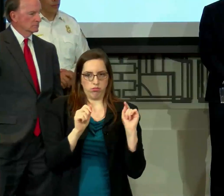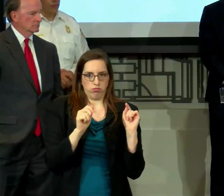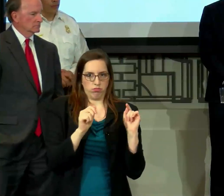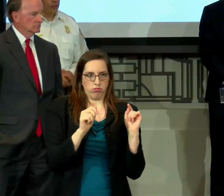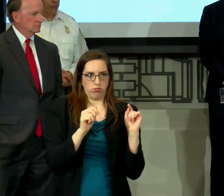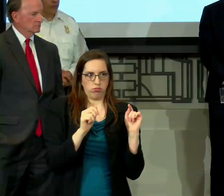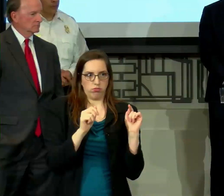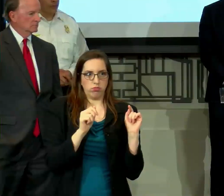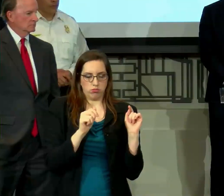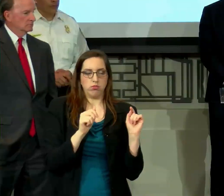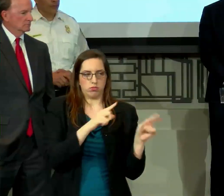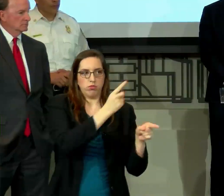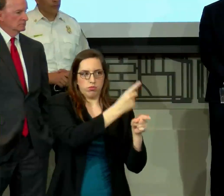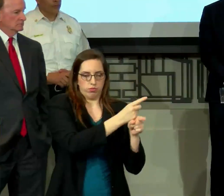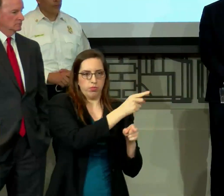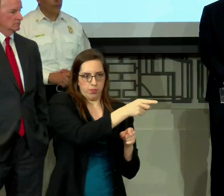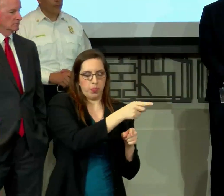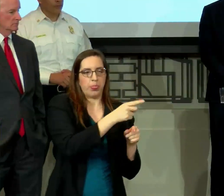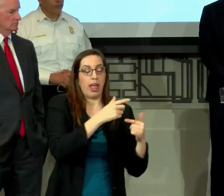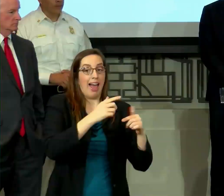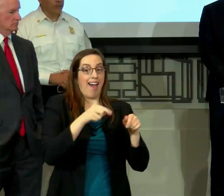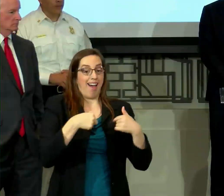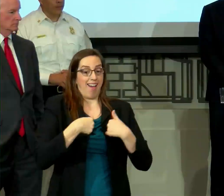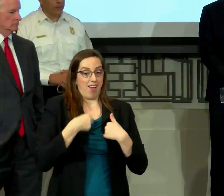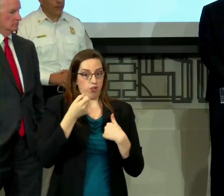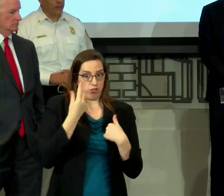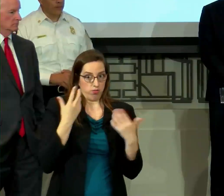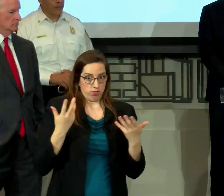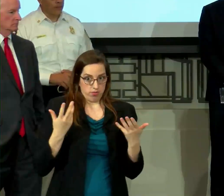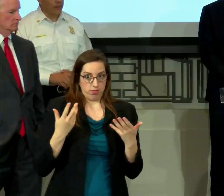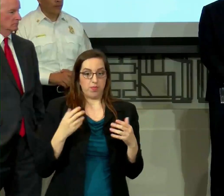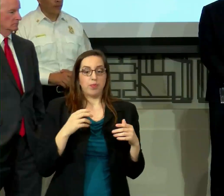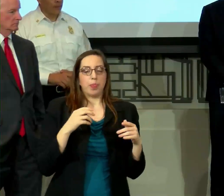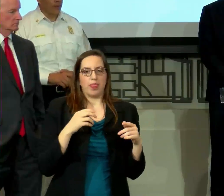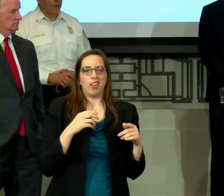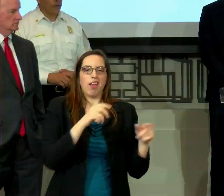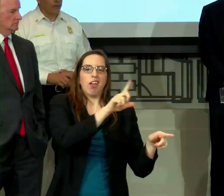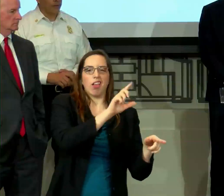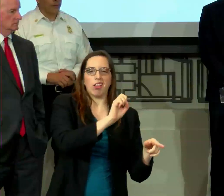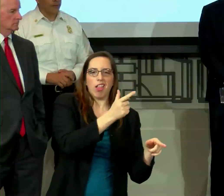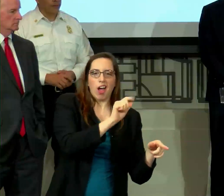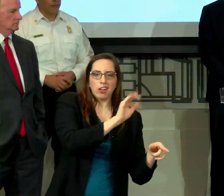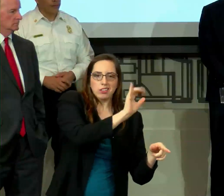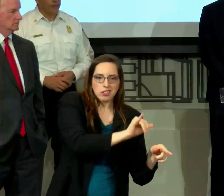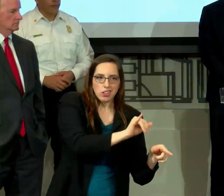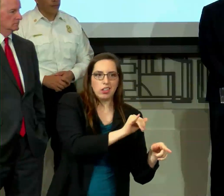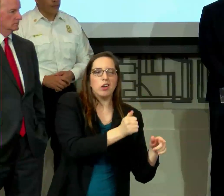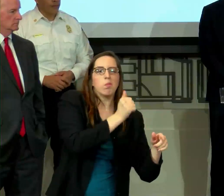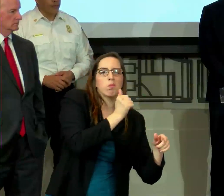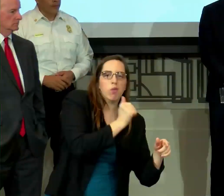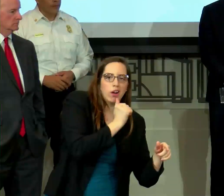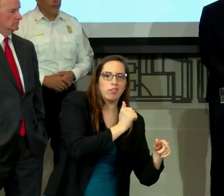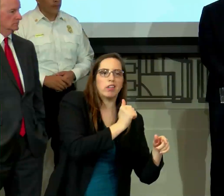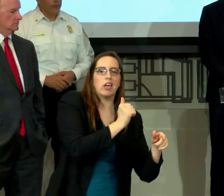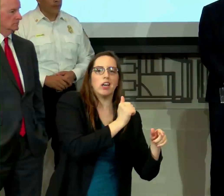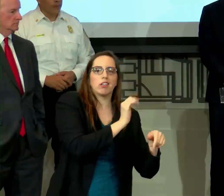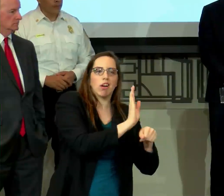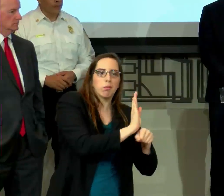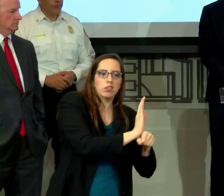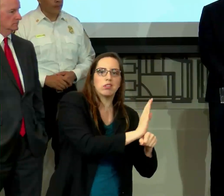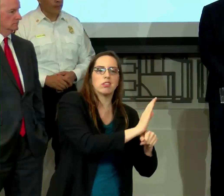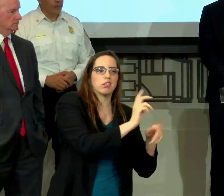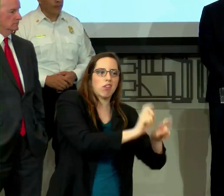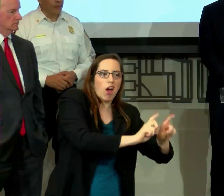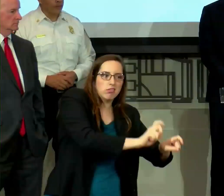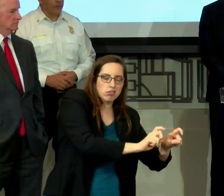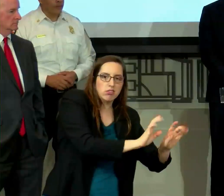And so you're right. My understanding is that for places like Legacy and other private entities that are testing and